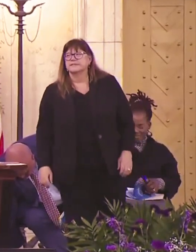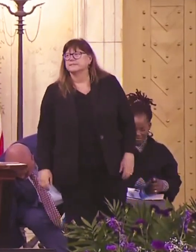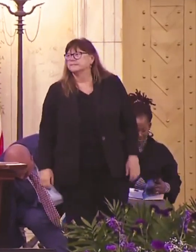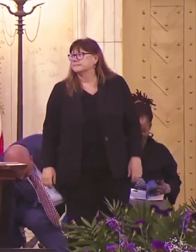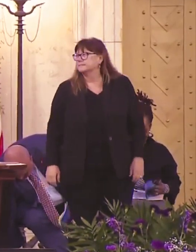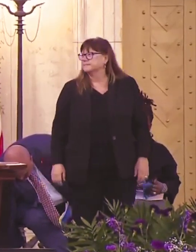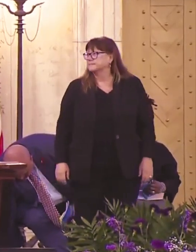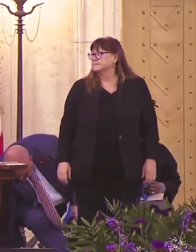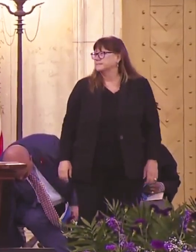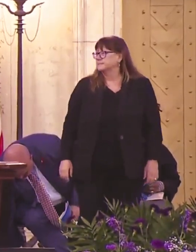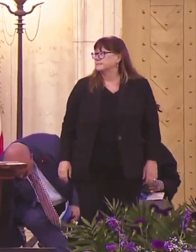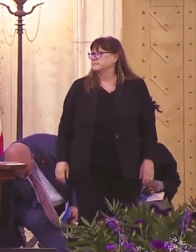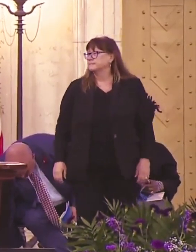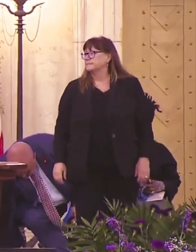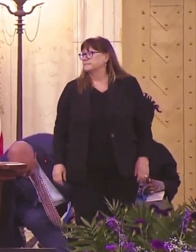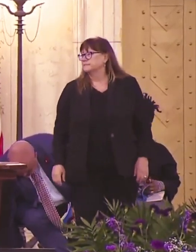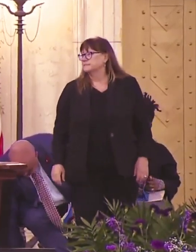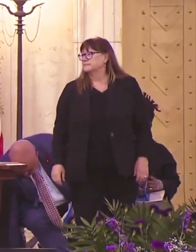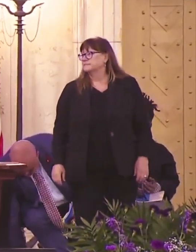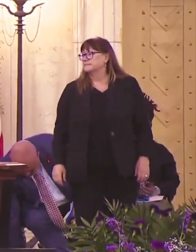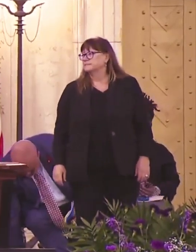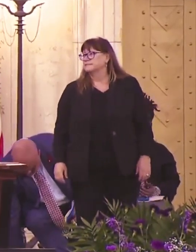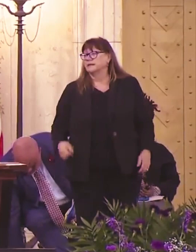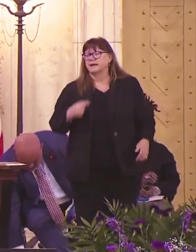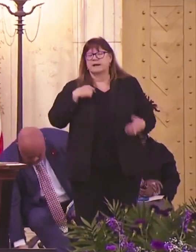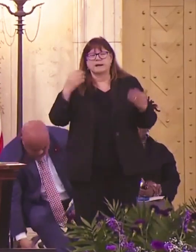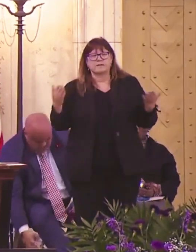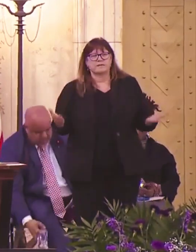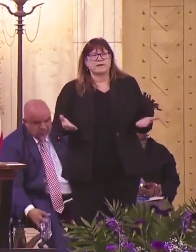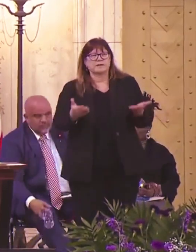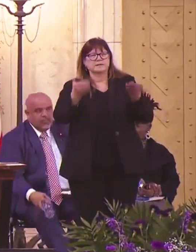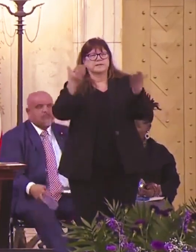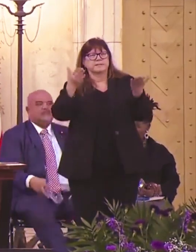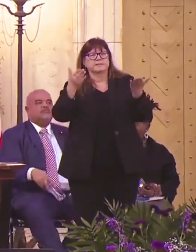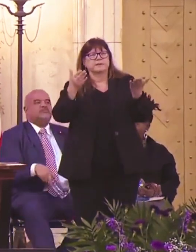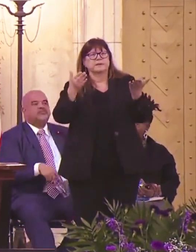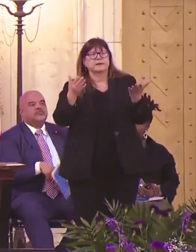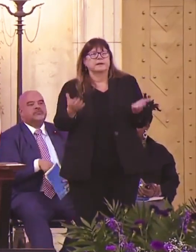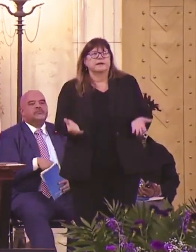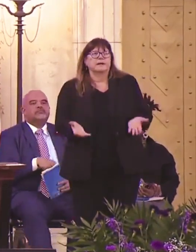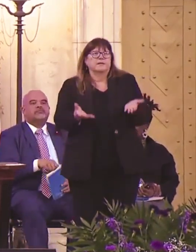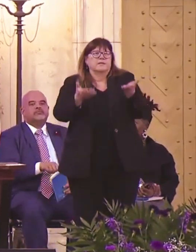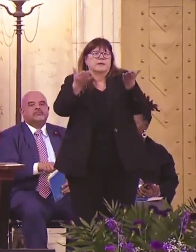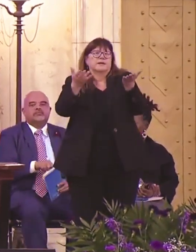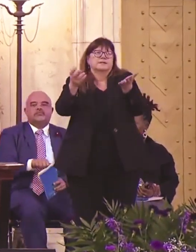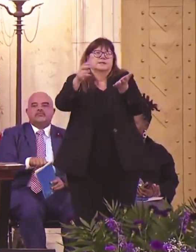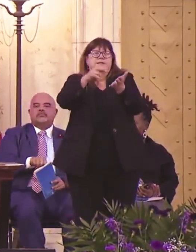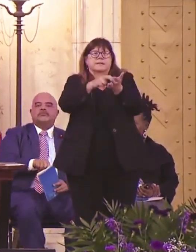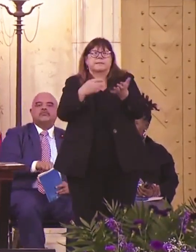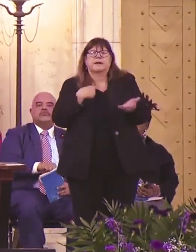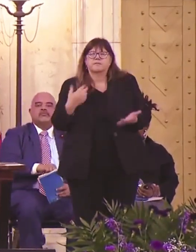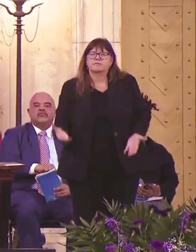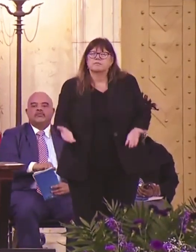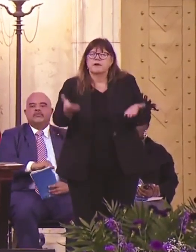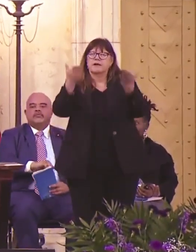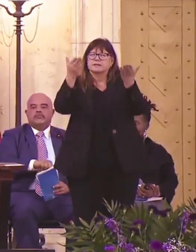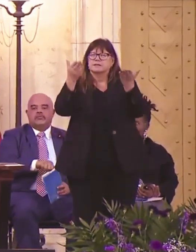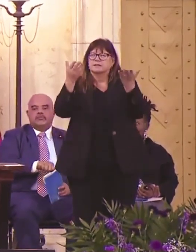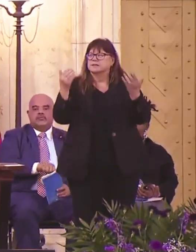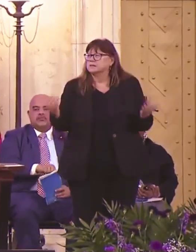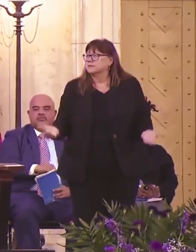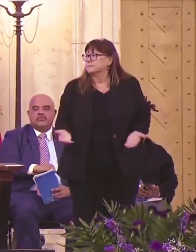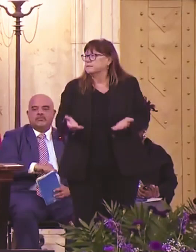mountains. I'll rise up, I'll rise like the day. I'll rise up,